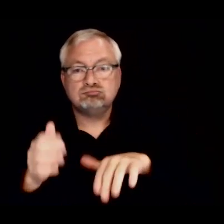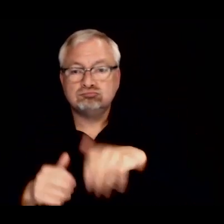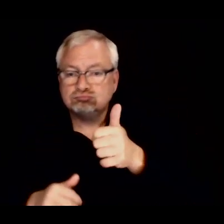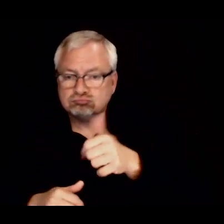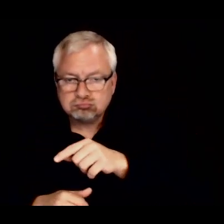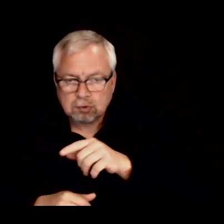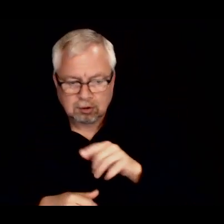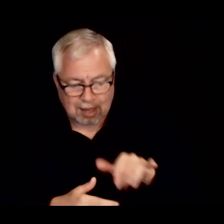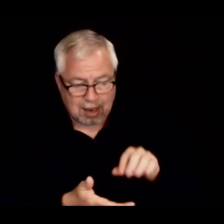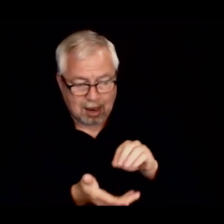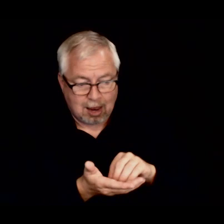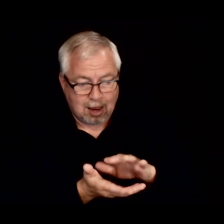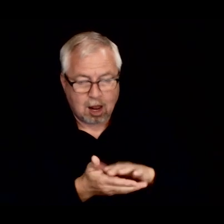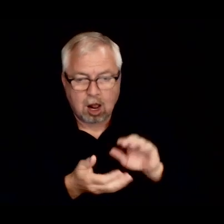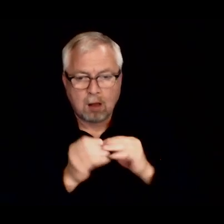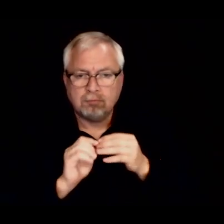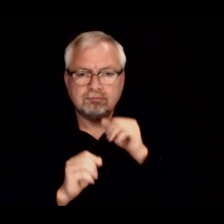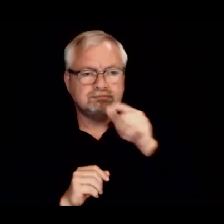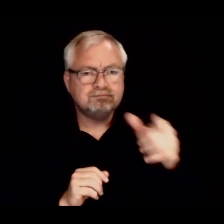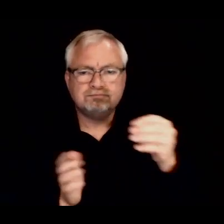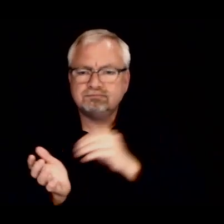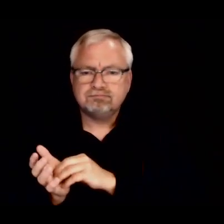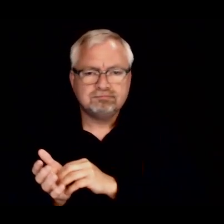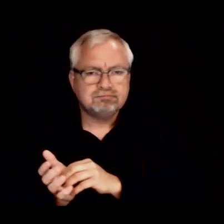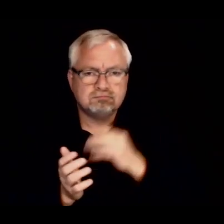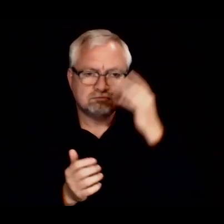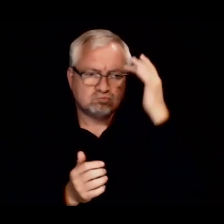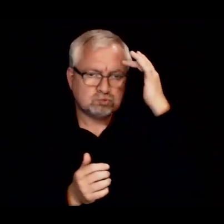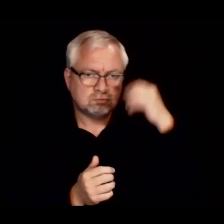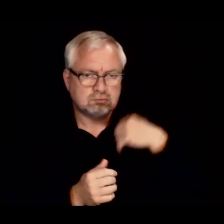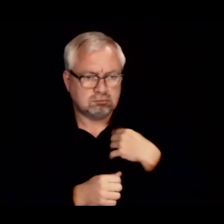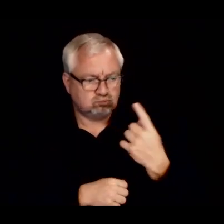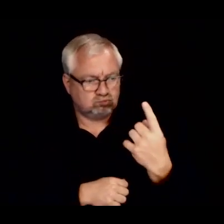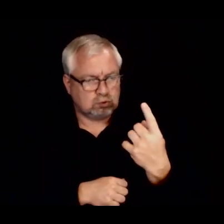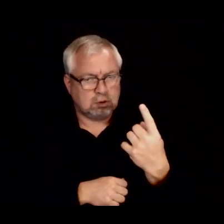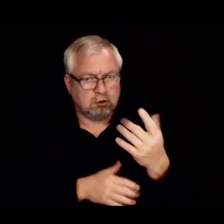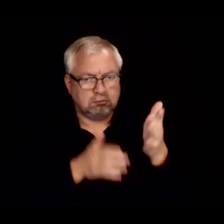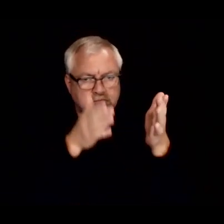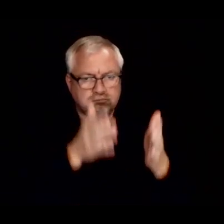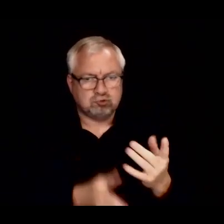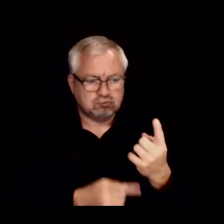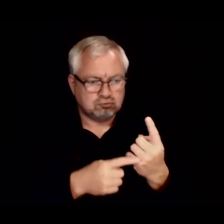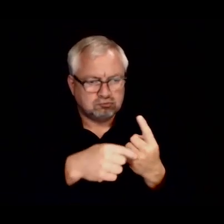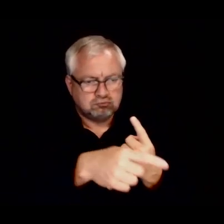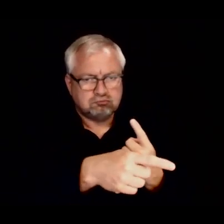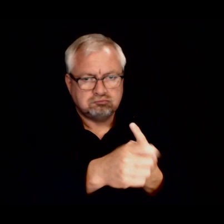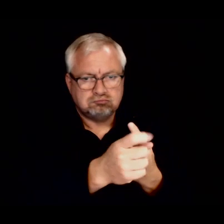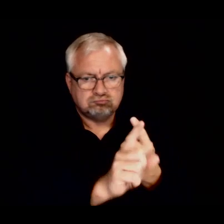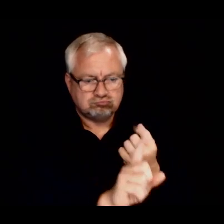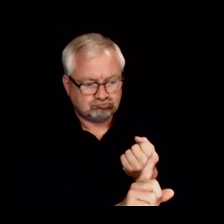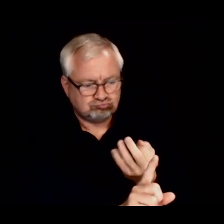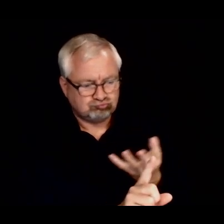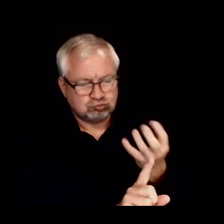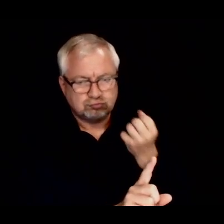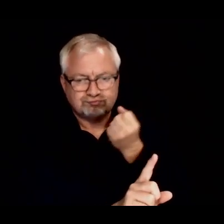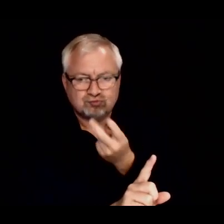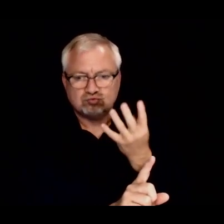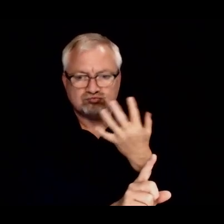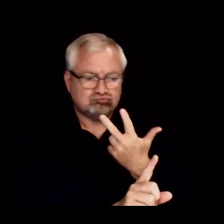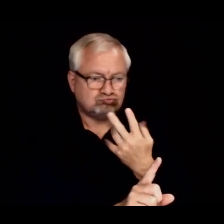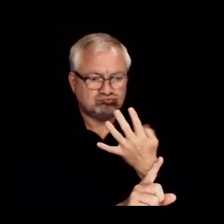sense initially when we were collecting multiple samples from a single person and testing those. But now we're